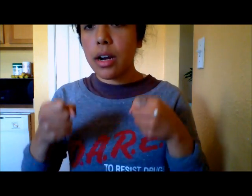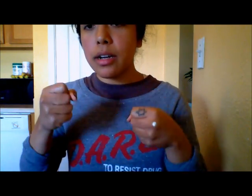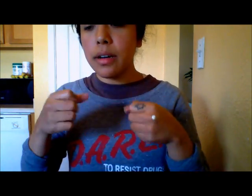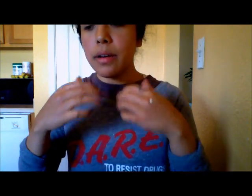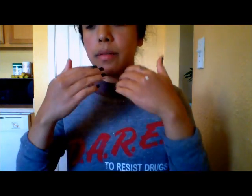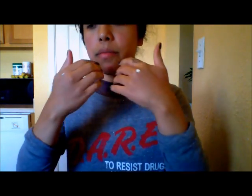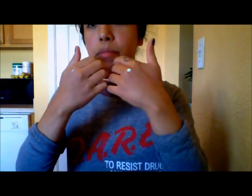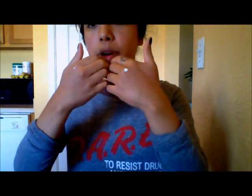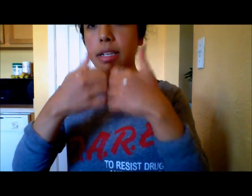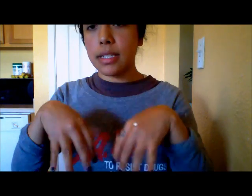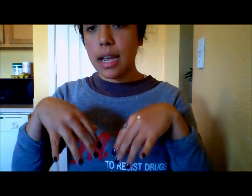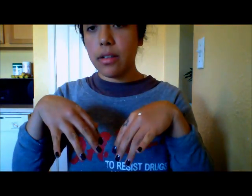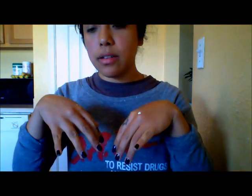Car breaks down.